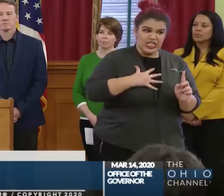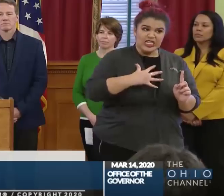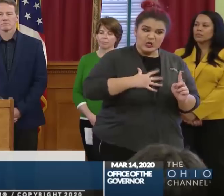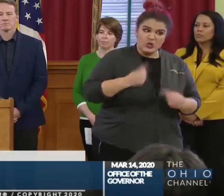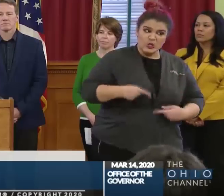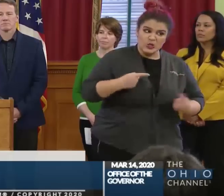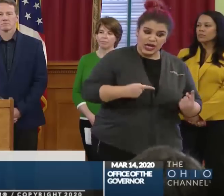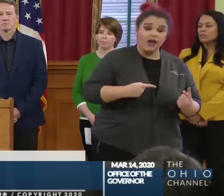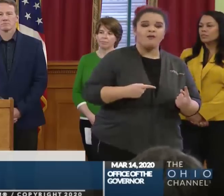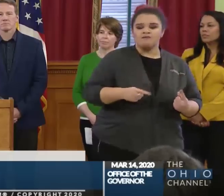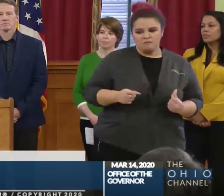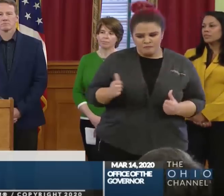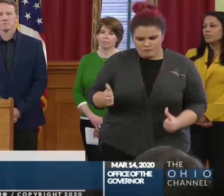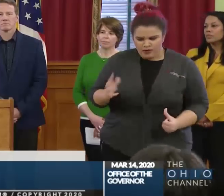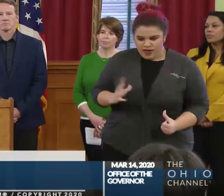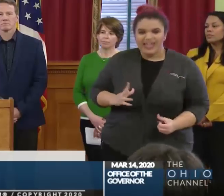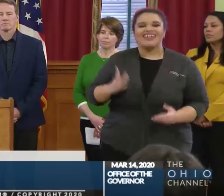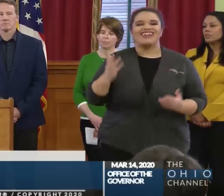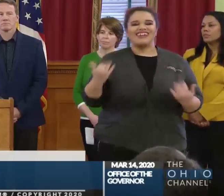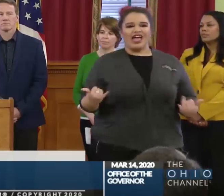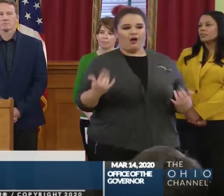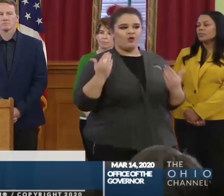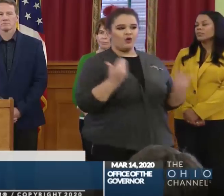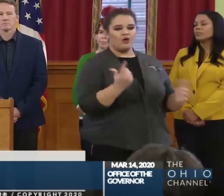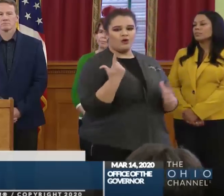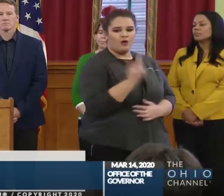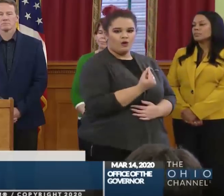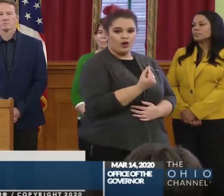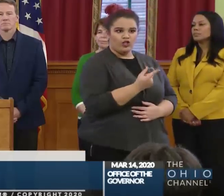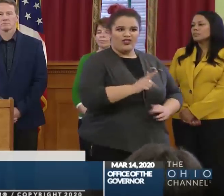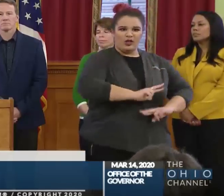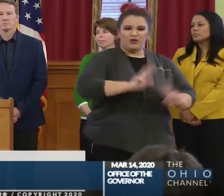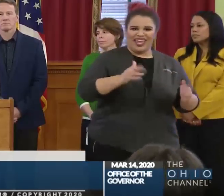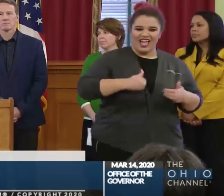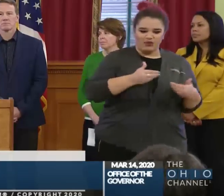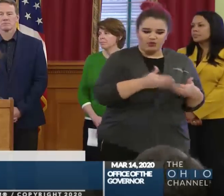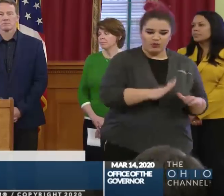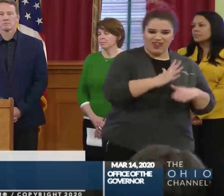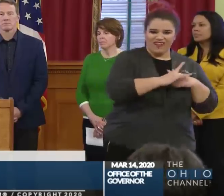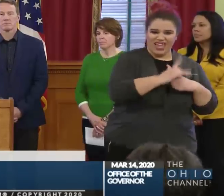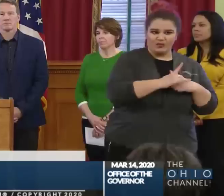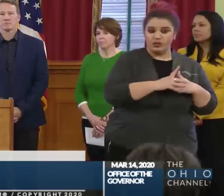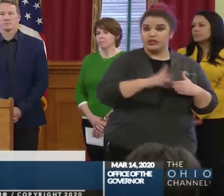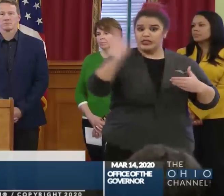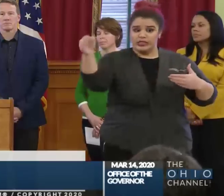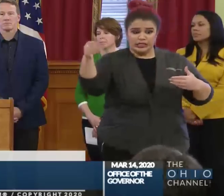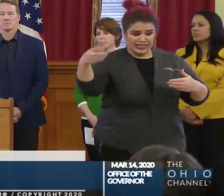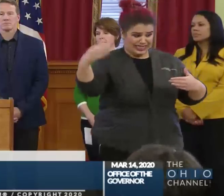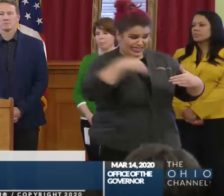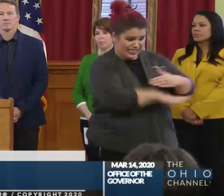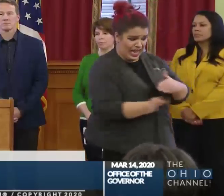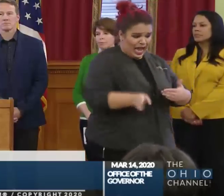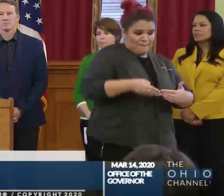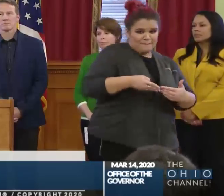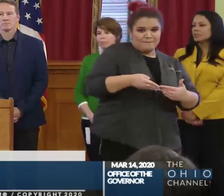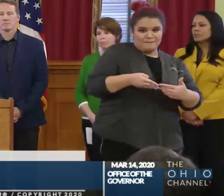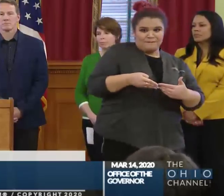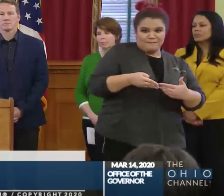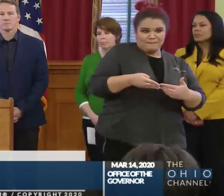remain protected. Similarly, even you can call ahead to go to the emergency room, and that's a good idea as well. Let them know you're coming,